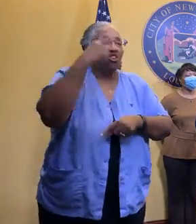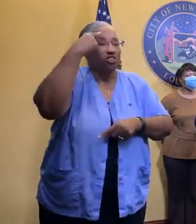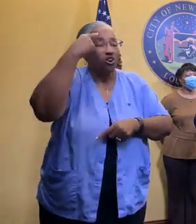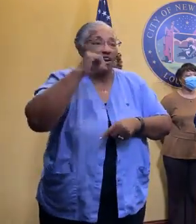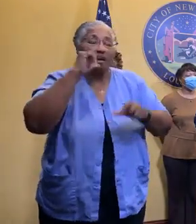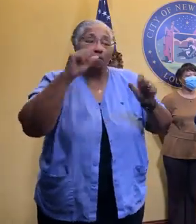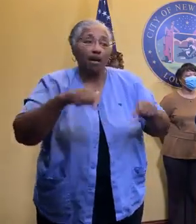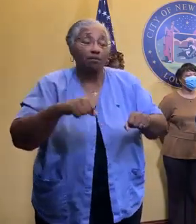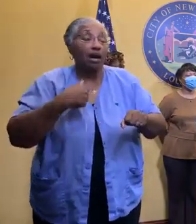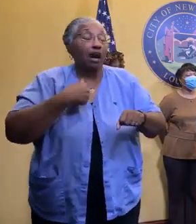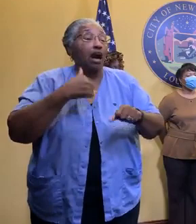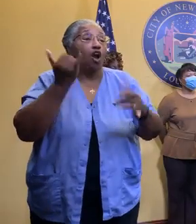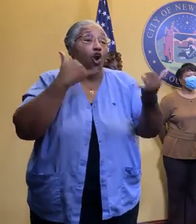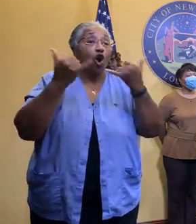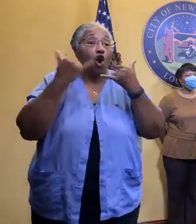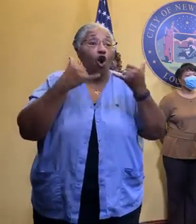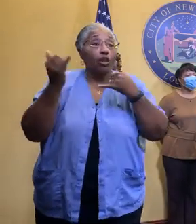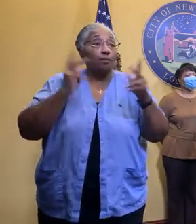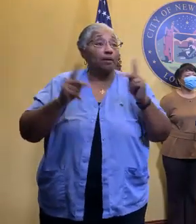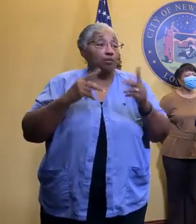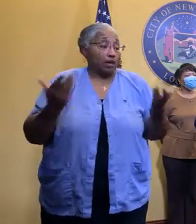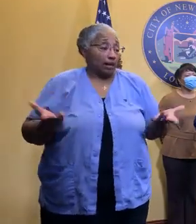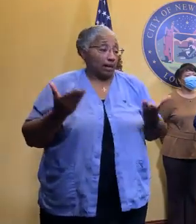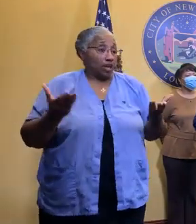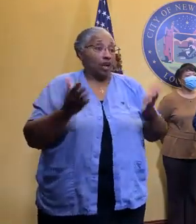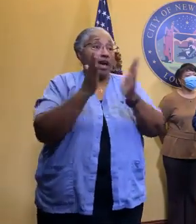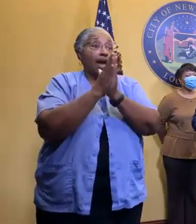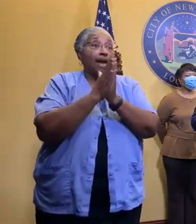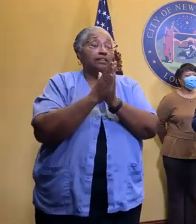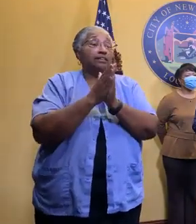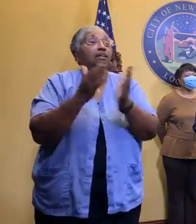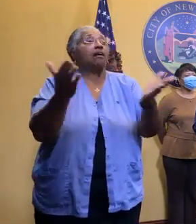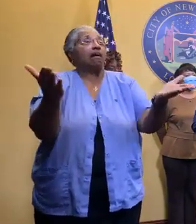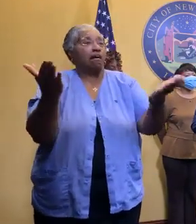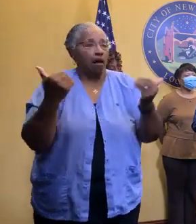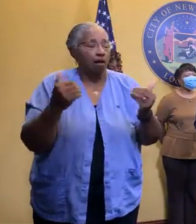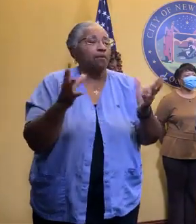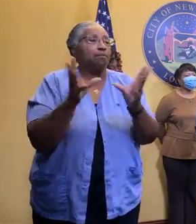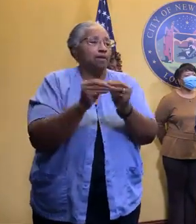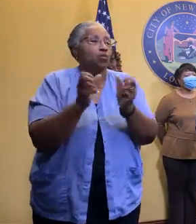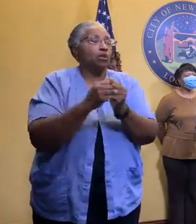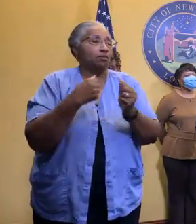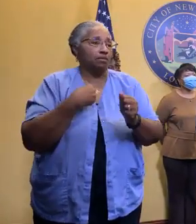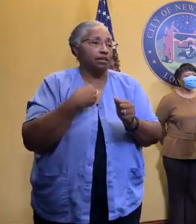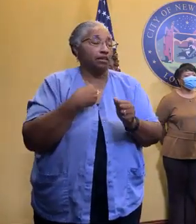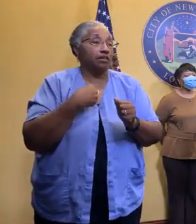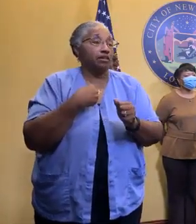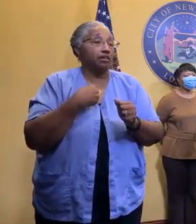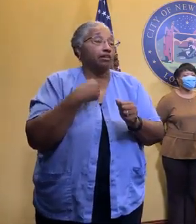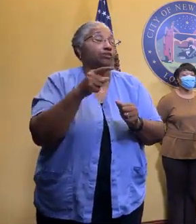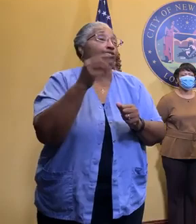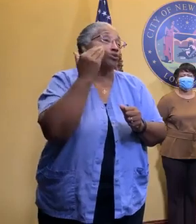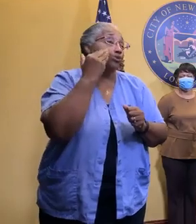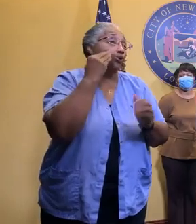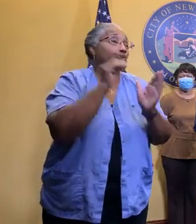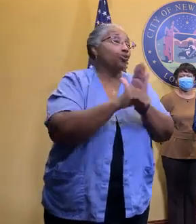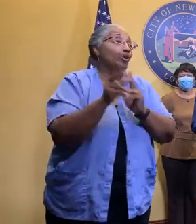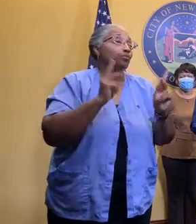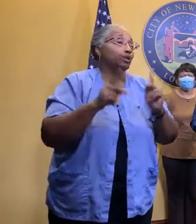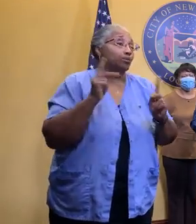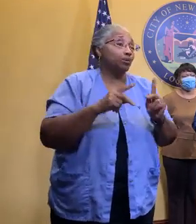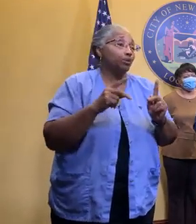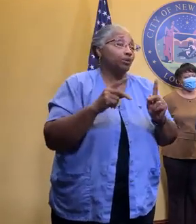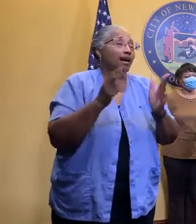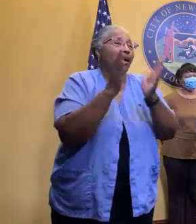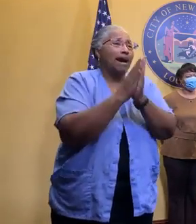folks standing behind me today and said, would you come and meet with me? Now, any New Orleanian that you know during Mardi Gras, asking them to come